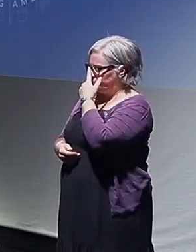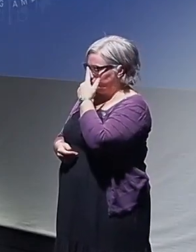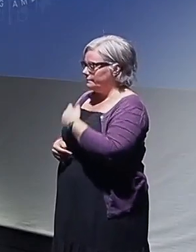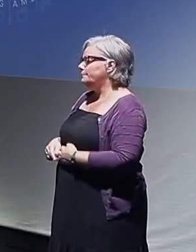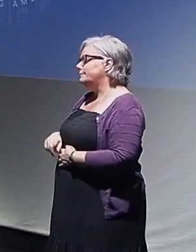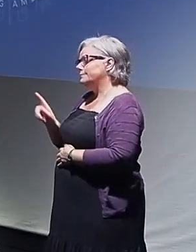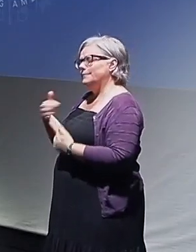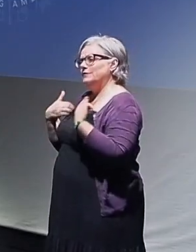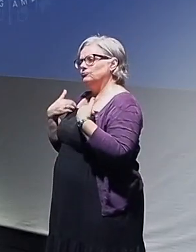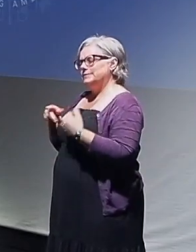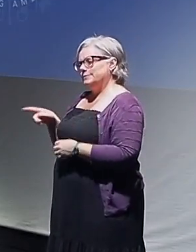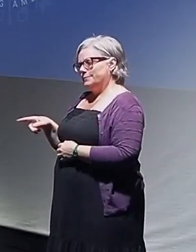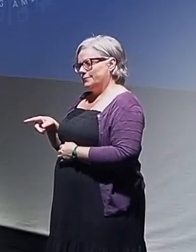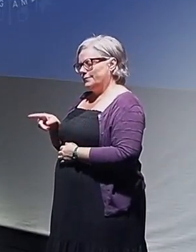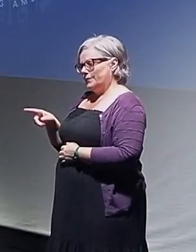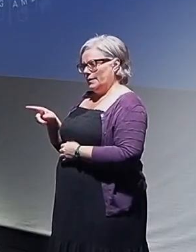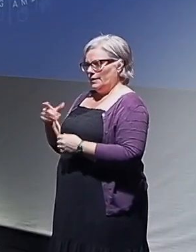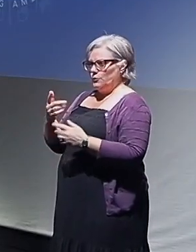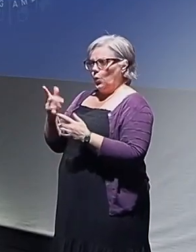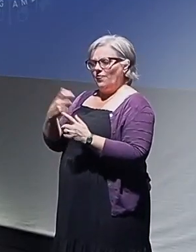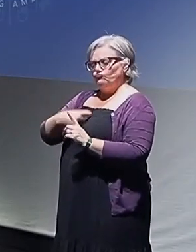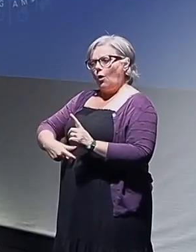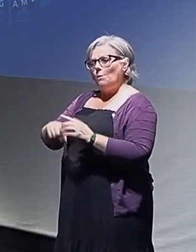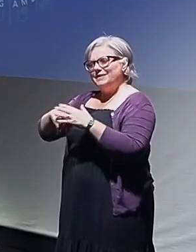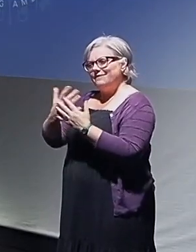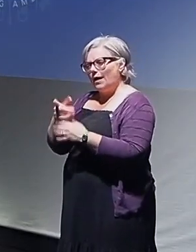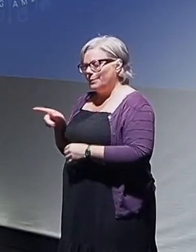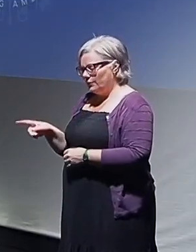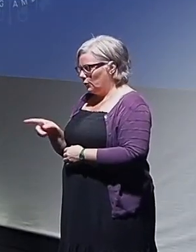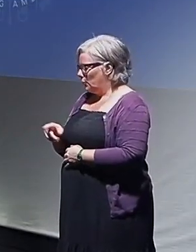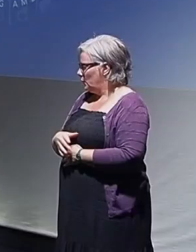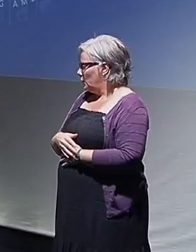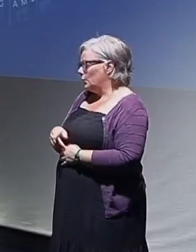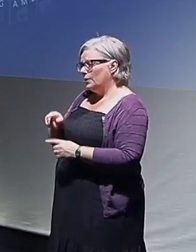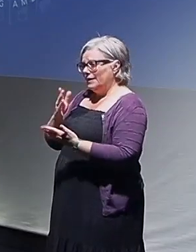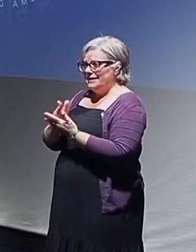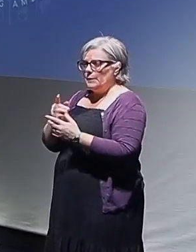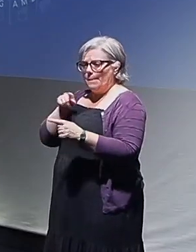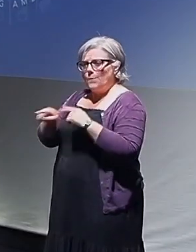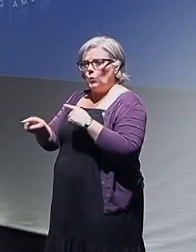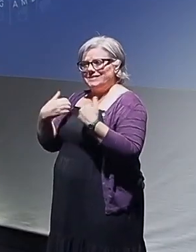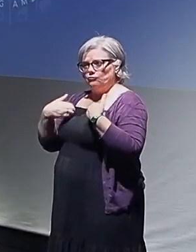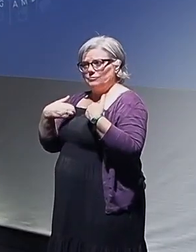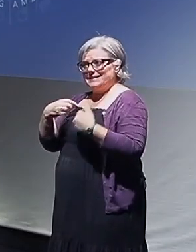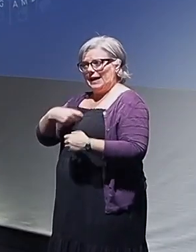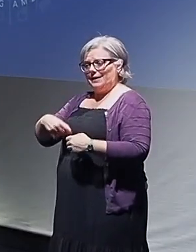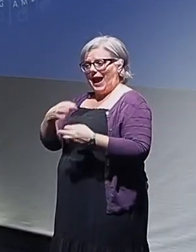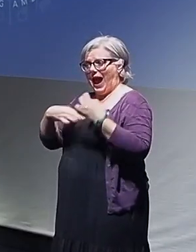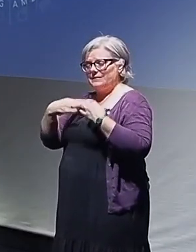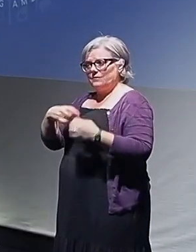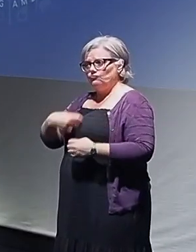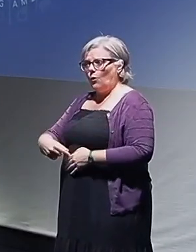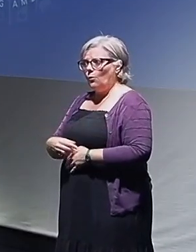because the part that they developed for you was, I think, probably the most interesting acting part Thanks. of all of them. I